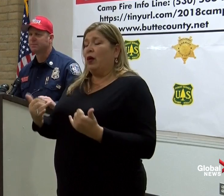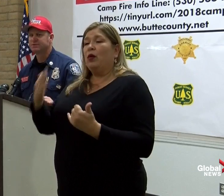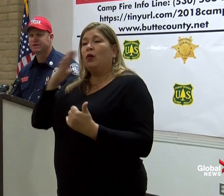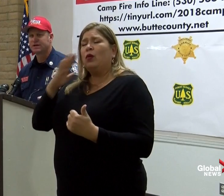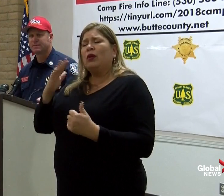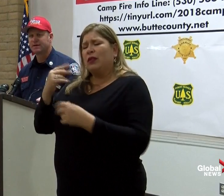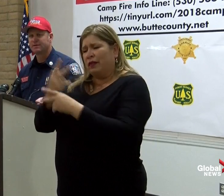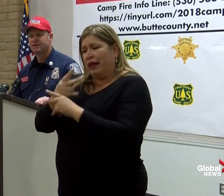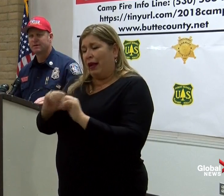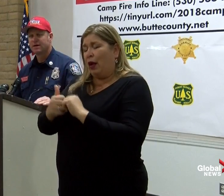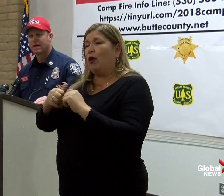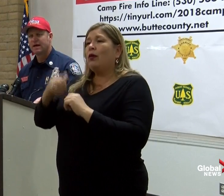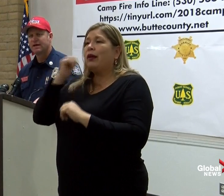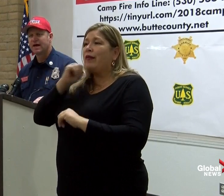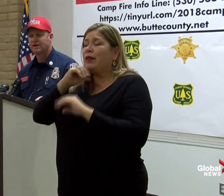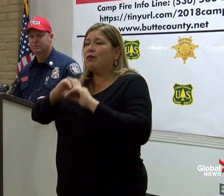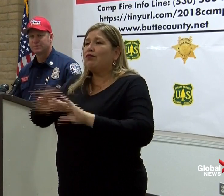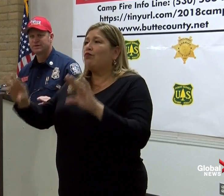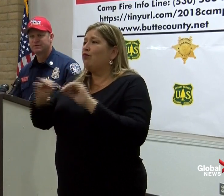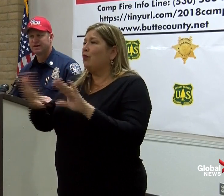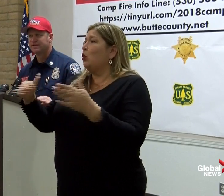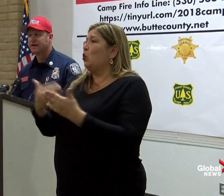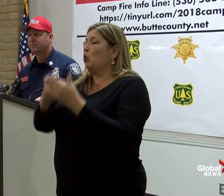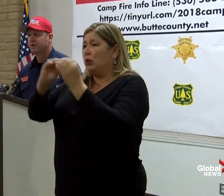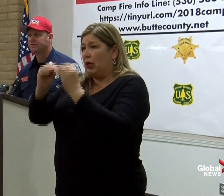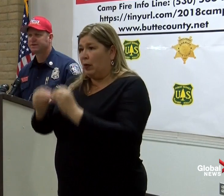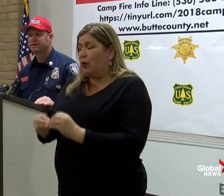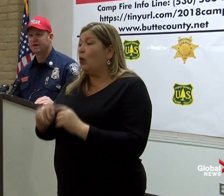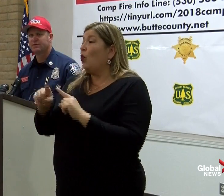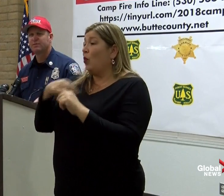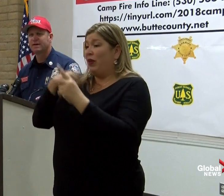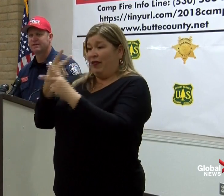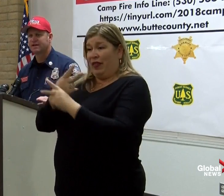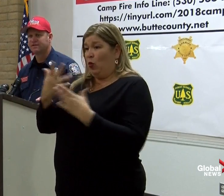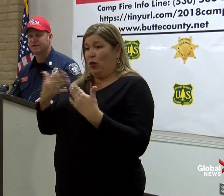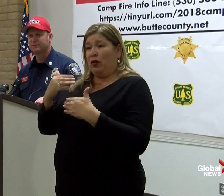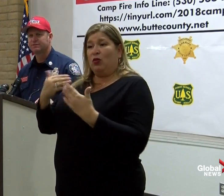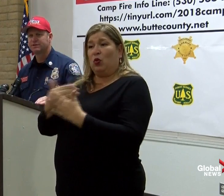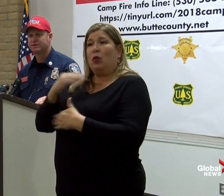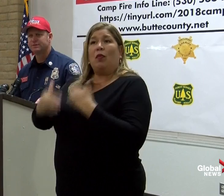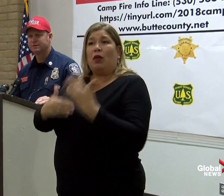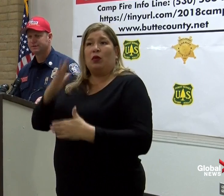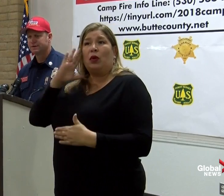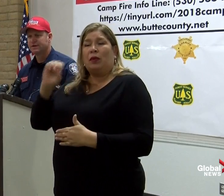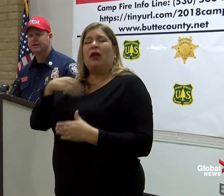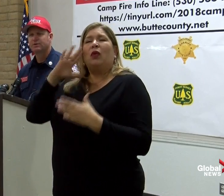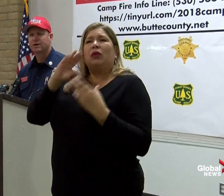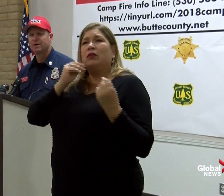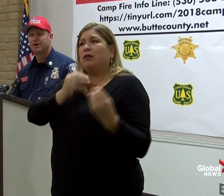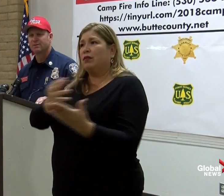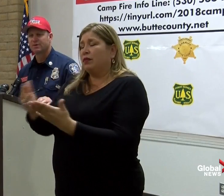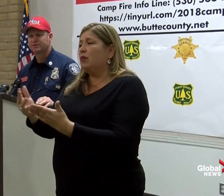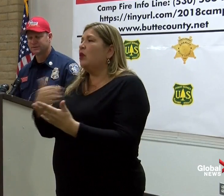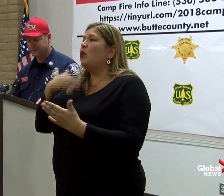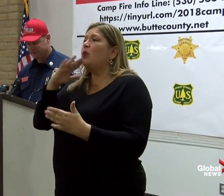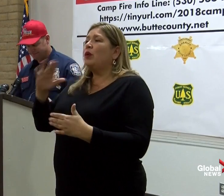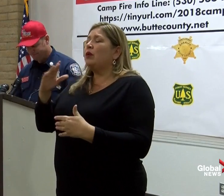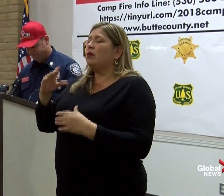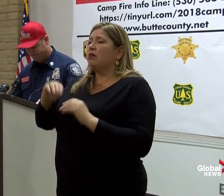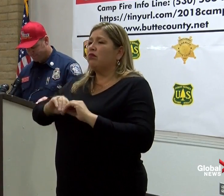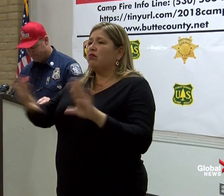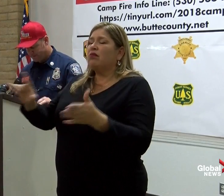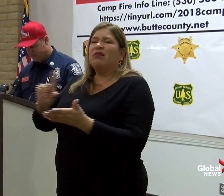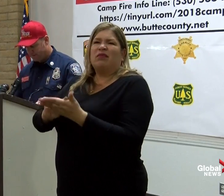new numbers that come out, and as we define that process, I will make that available to you. It will come out on a press